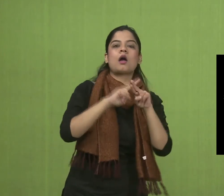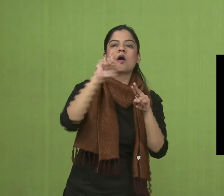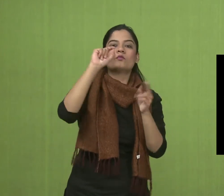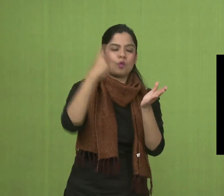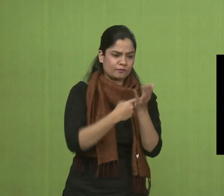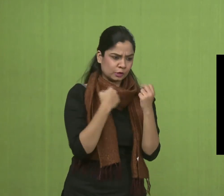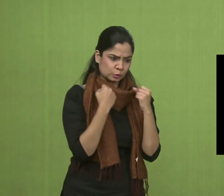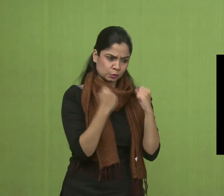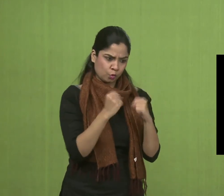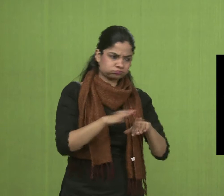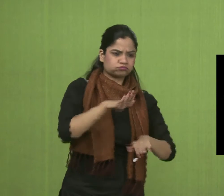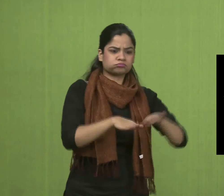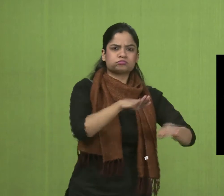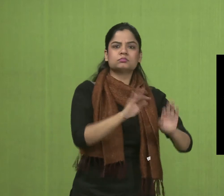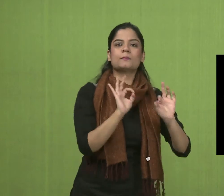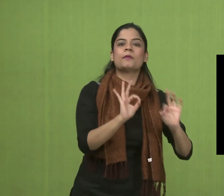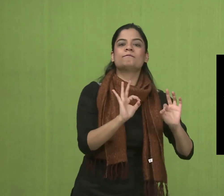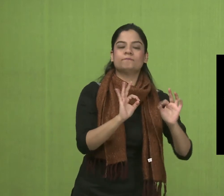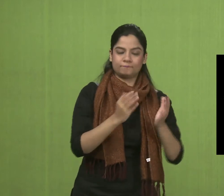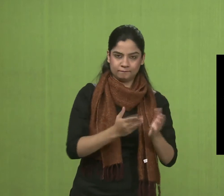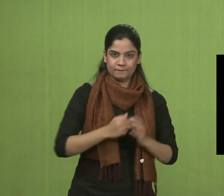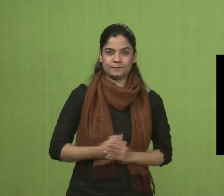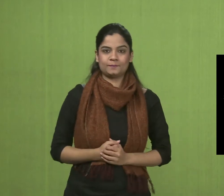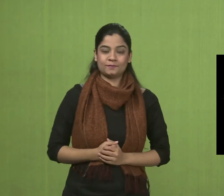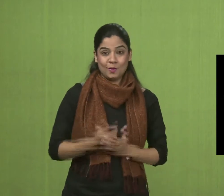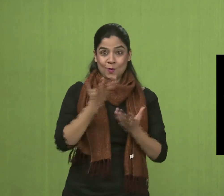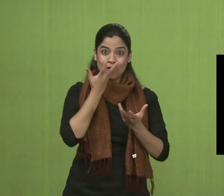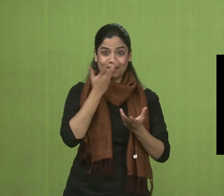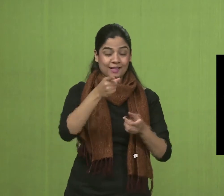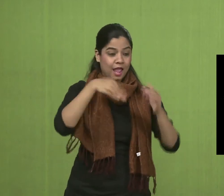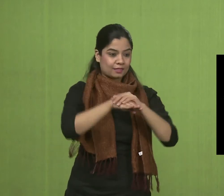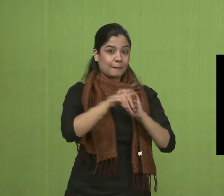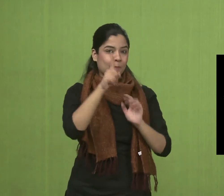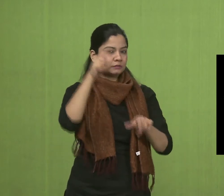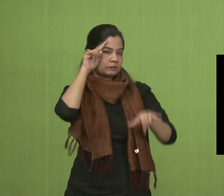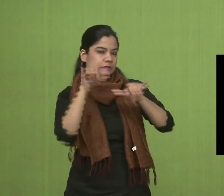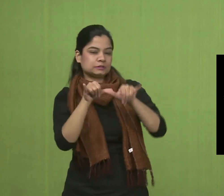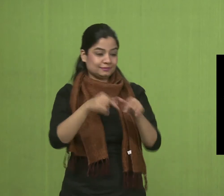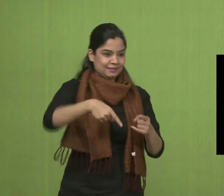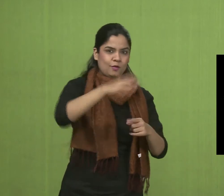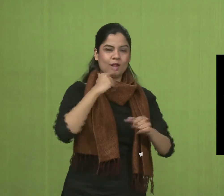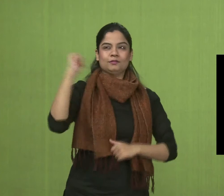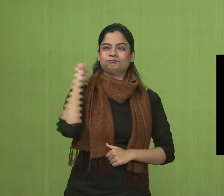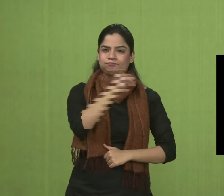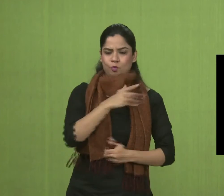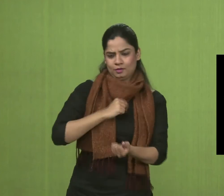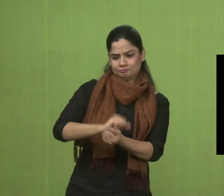better to have them. And we have to be very, very mindful while we are doing